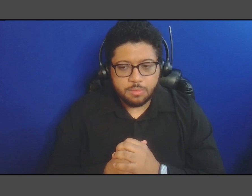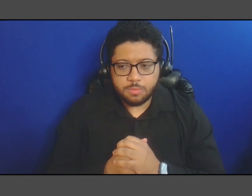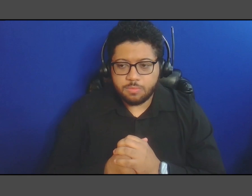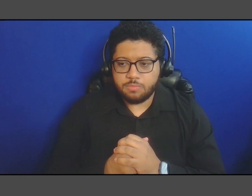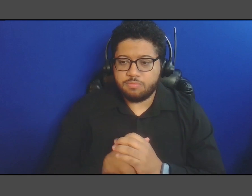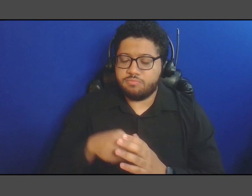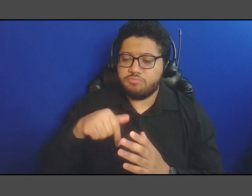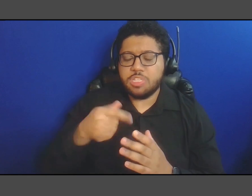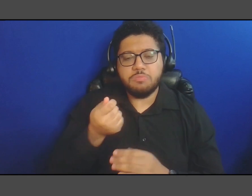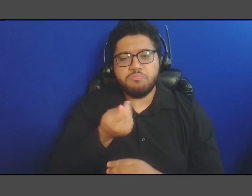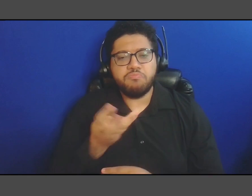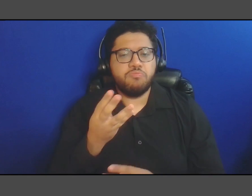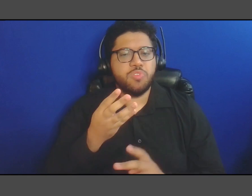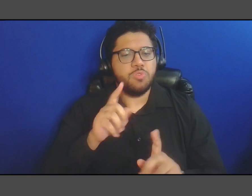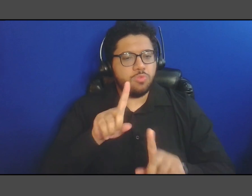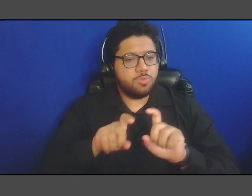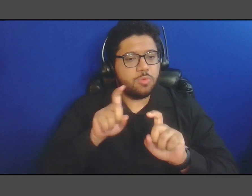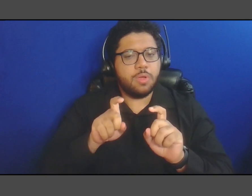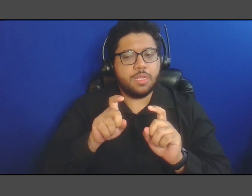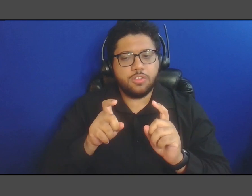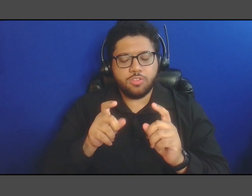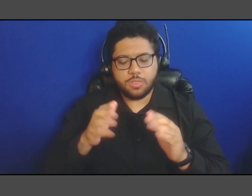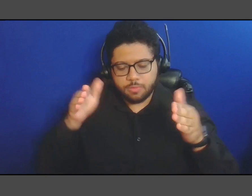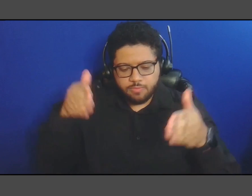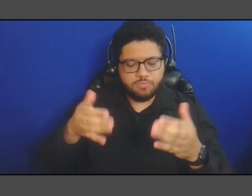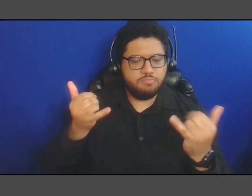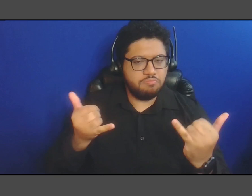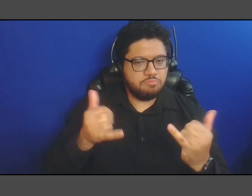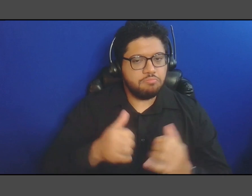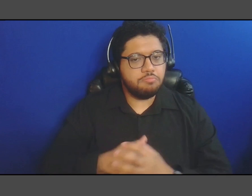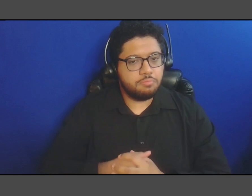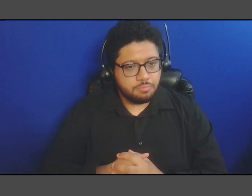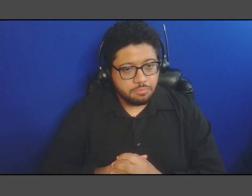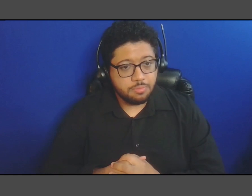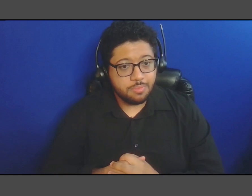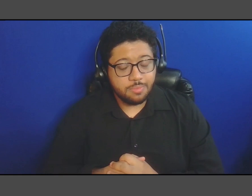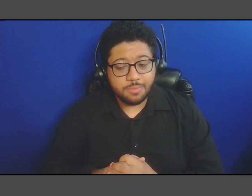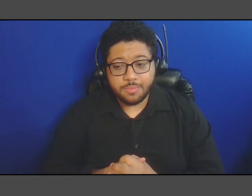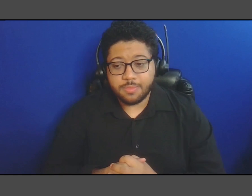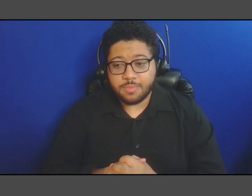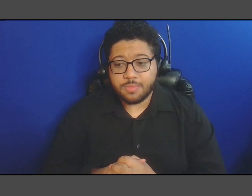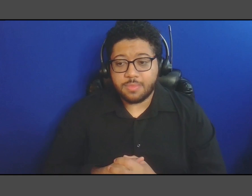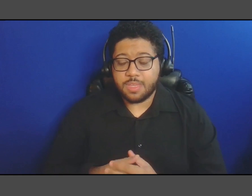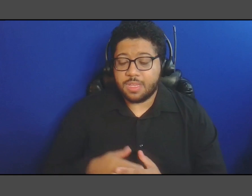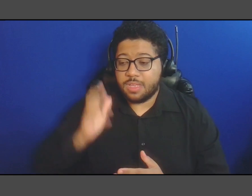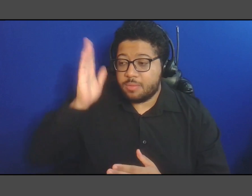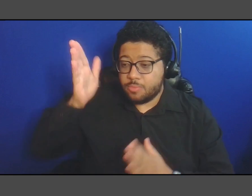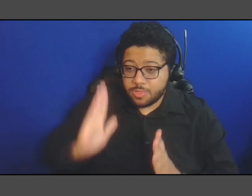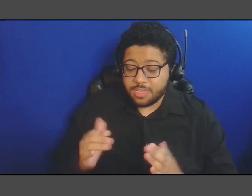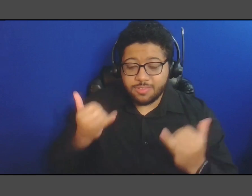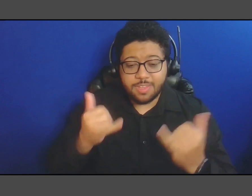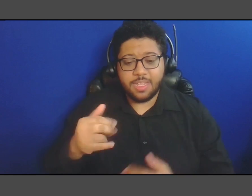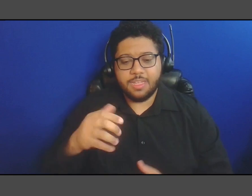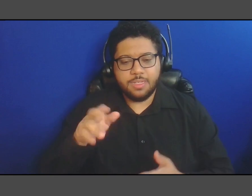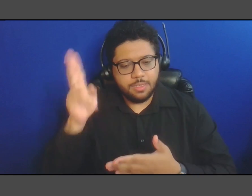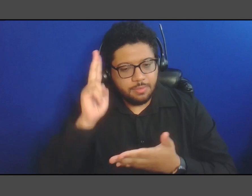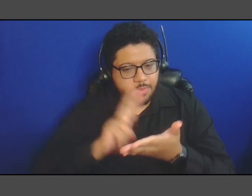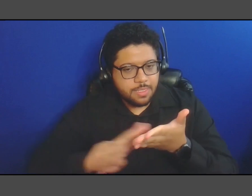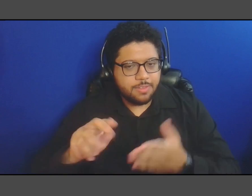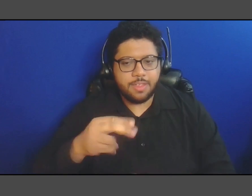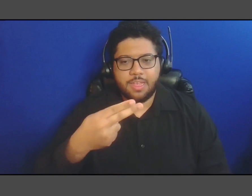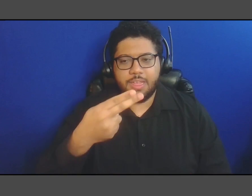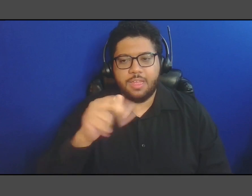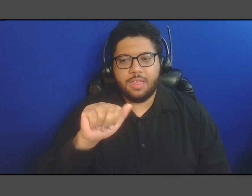that inform our conversation today. Our guest, Secretary Haaland, has had a remarkable journey to the role she